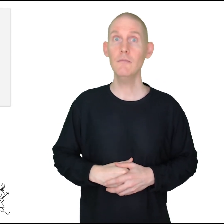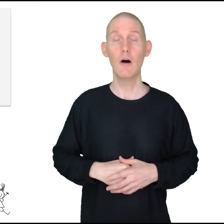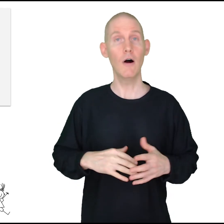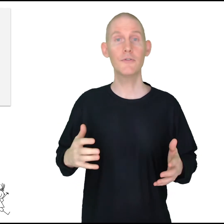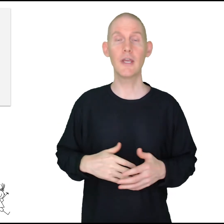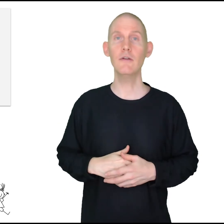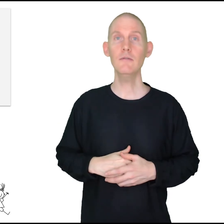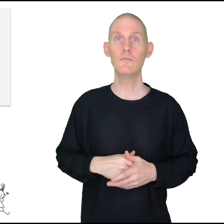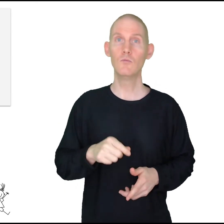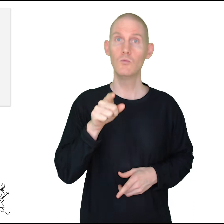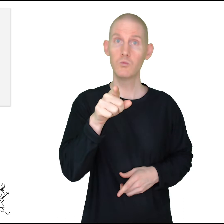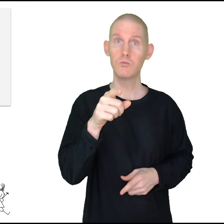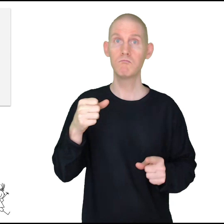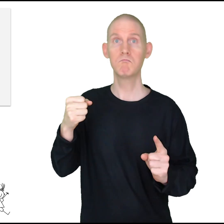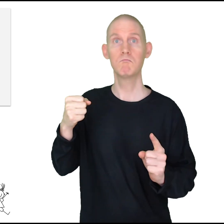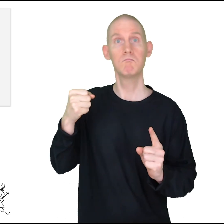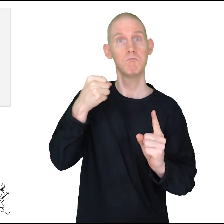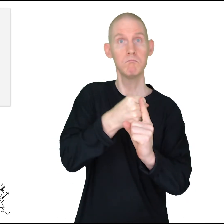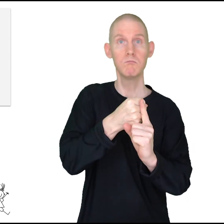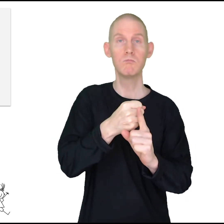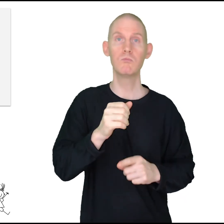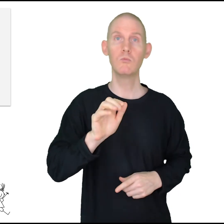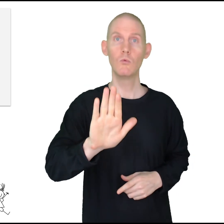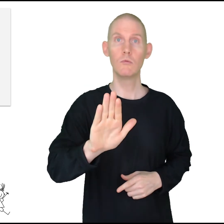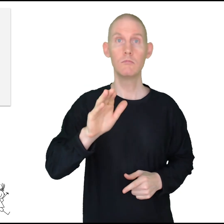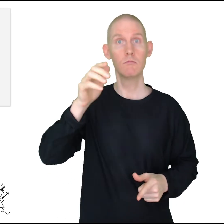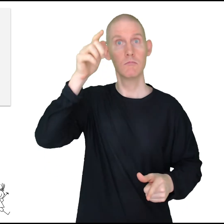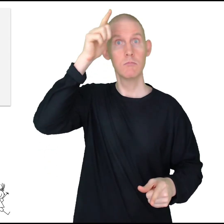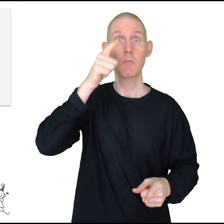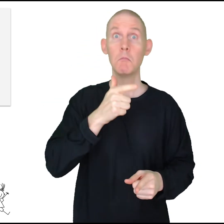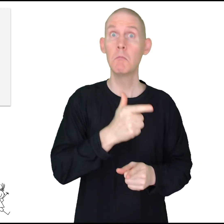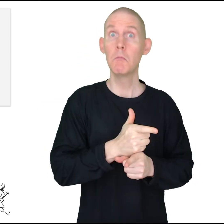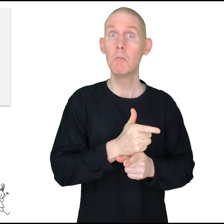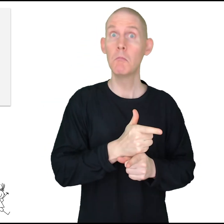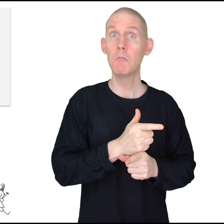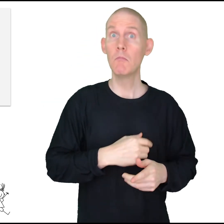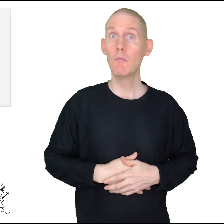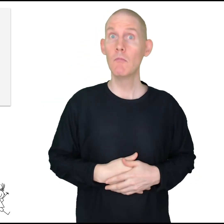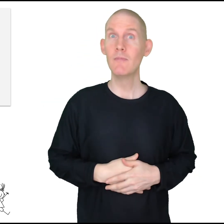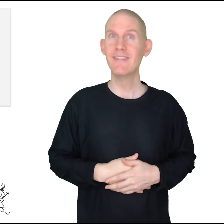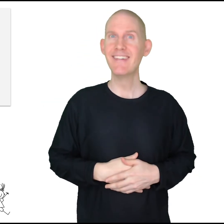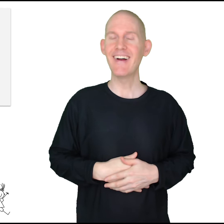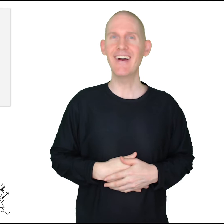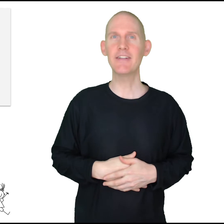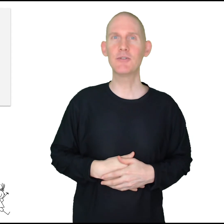All together. All right, let's do it